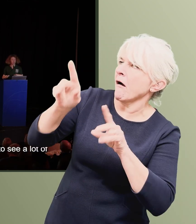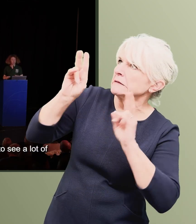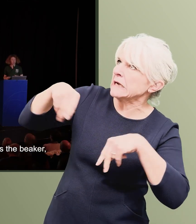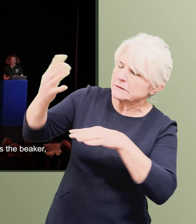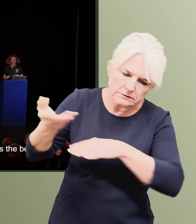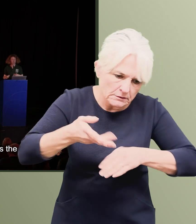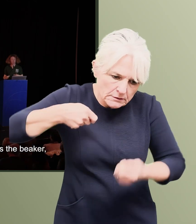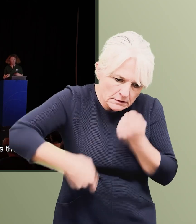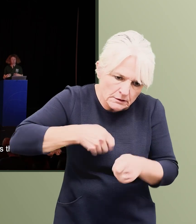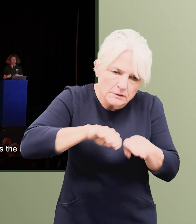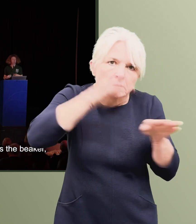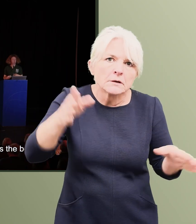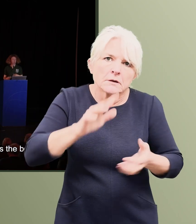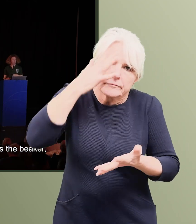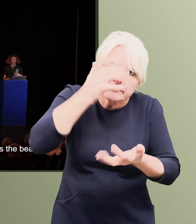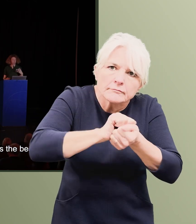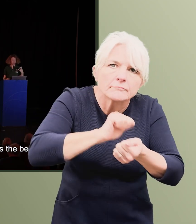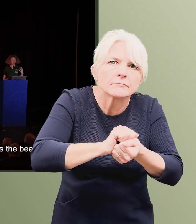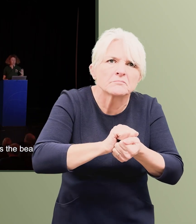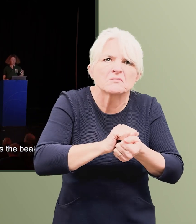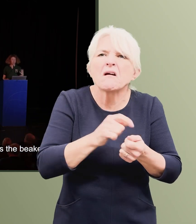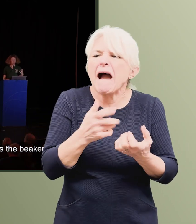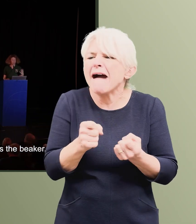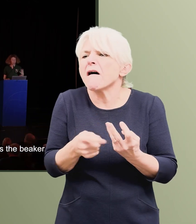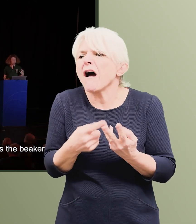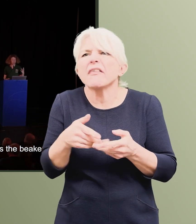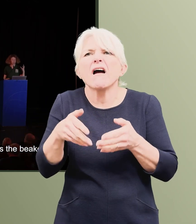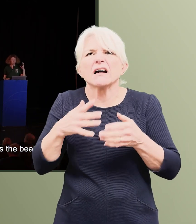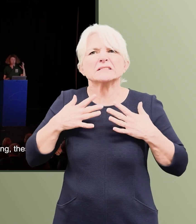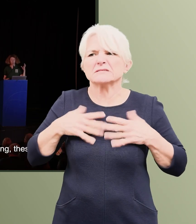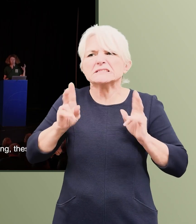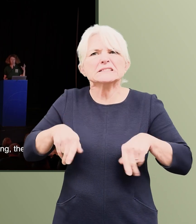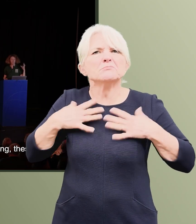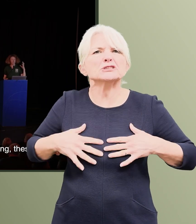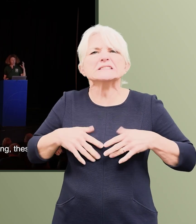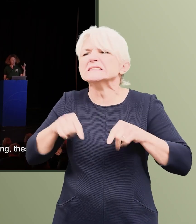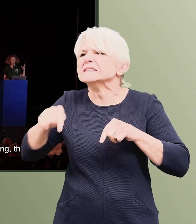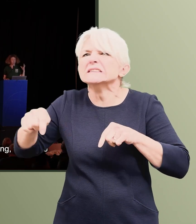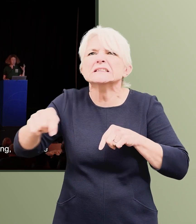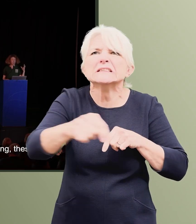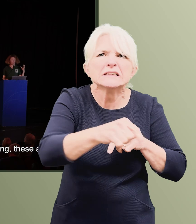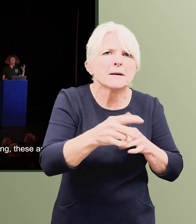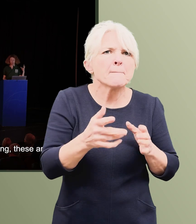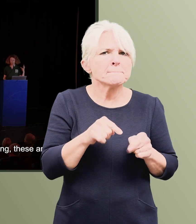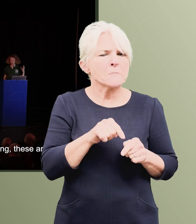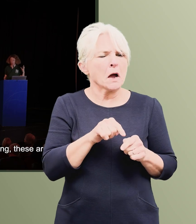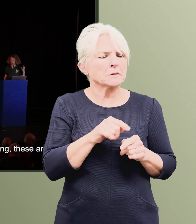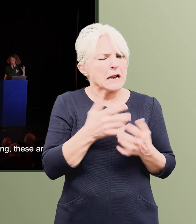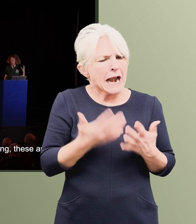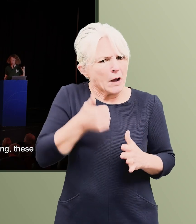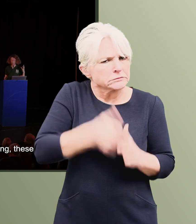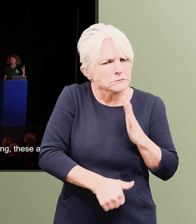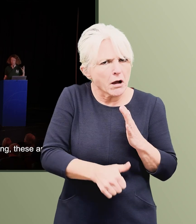ornamentation within the burials, with the most famous of which, of course, is the beaker. They're almost always buried with a pot. The pot is a beer cup, for anyone